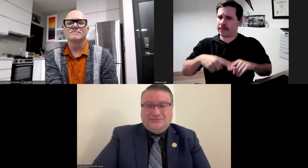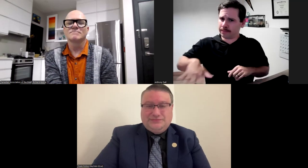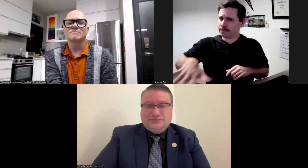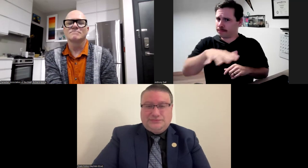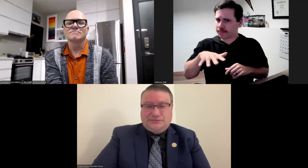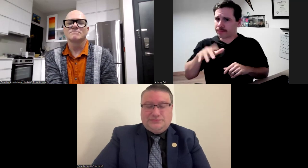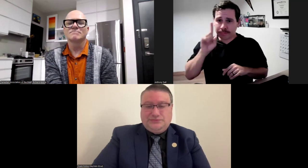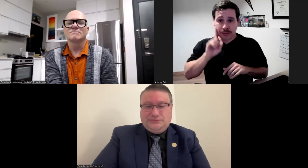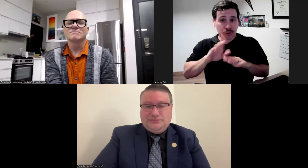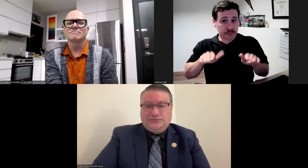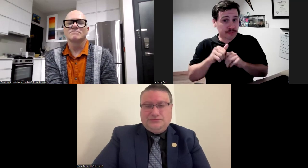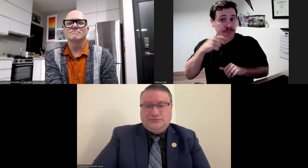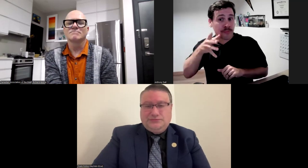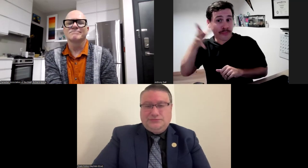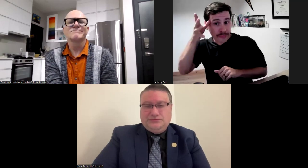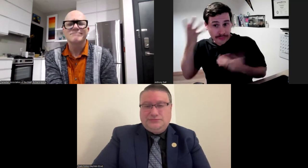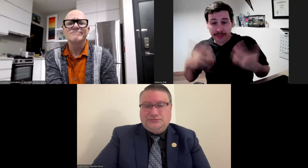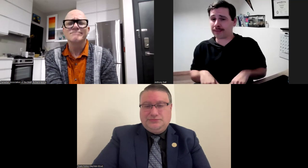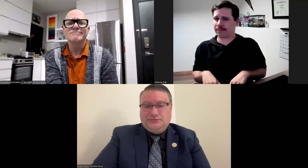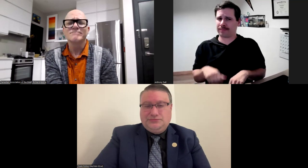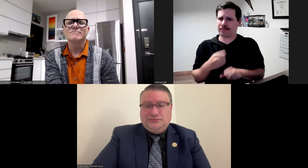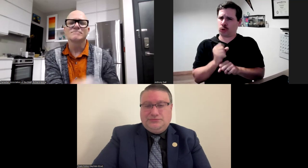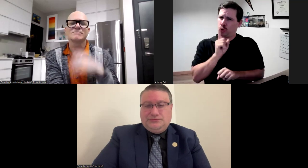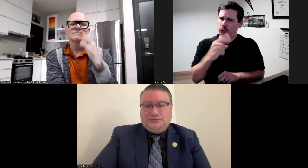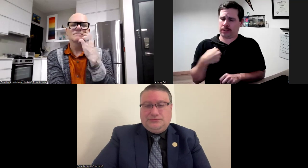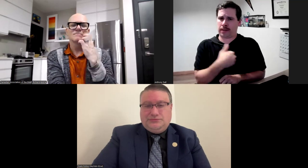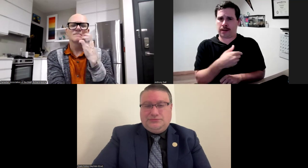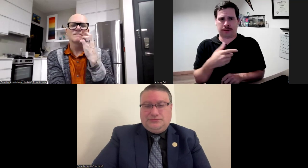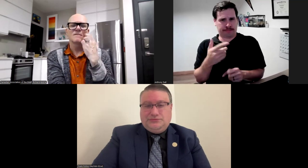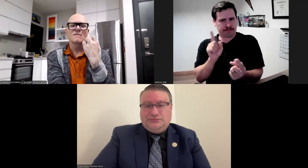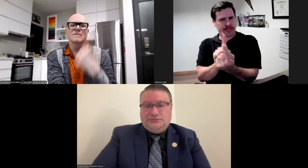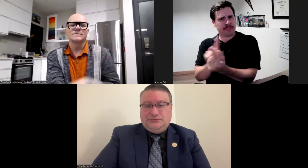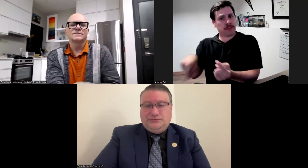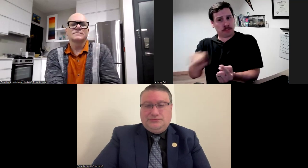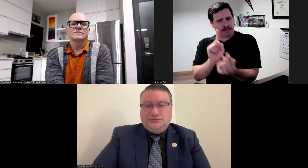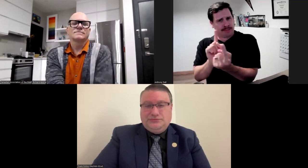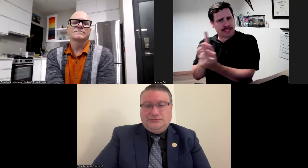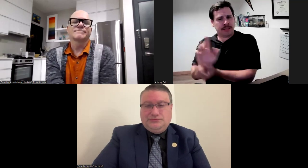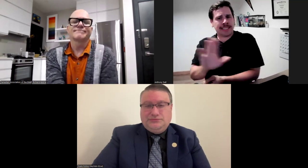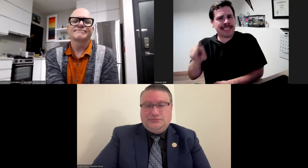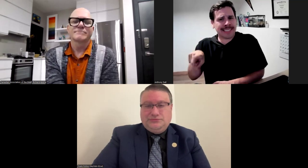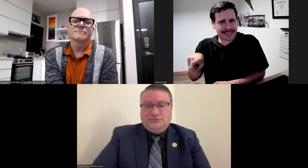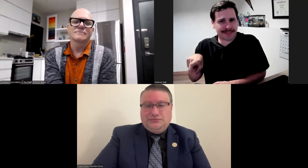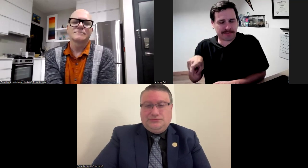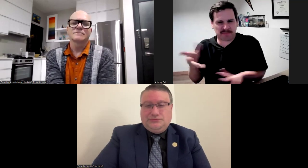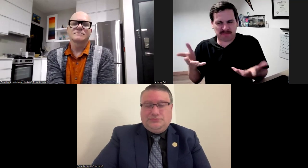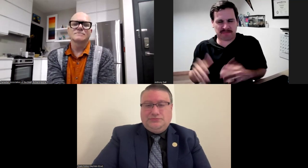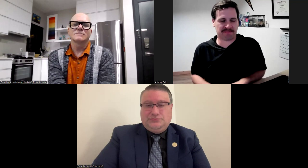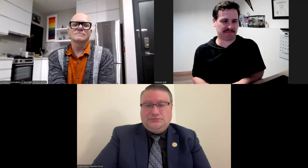seeing SLPs and audiologists being the only ones parents are referred to, that there's a sign language expert that they're referred to as well. So parents have the